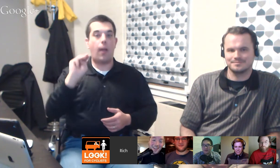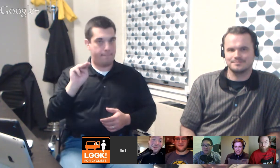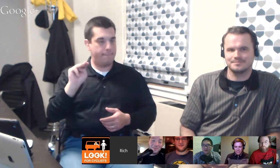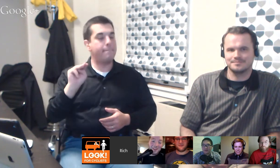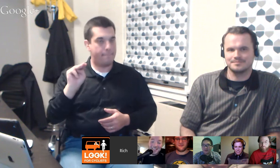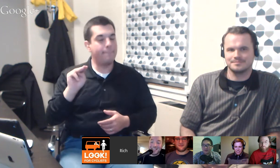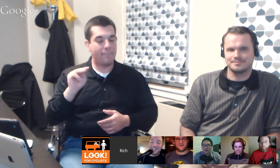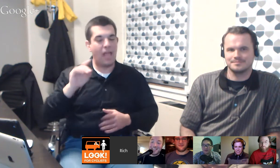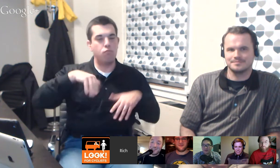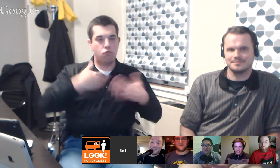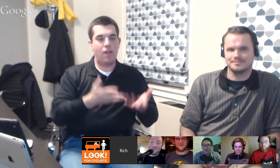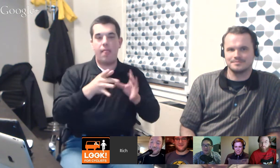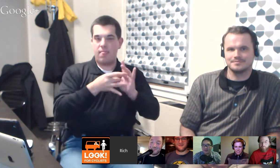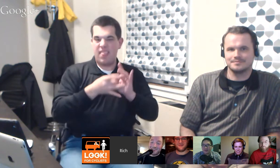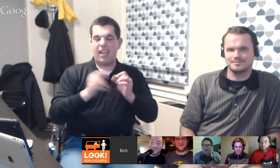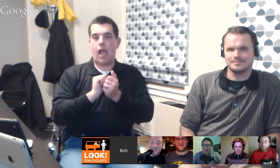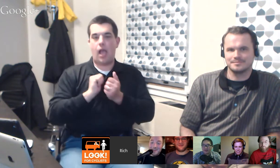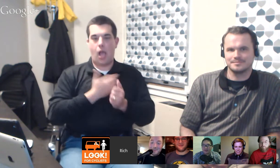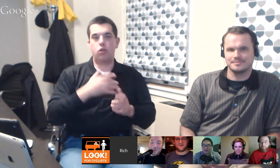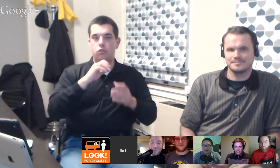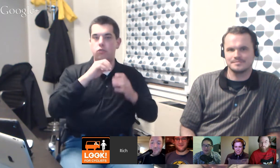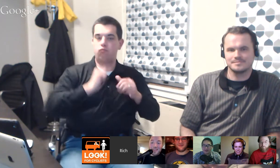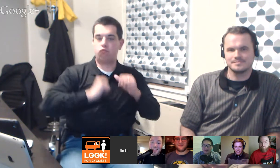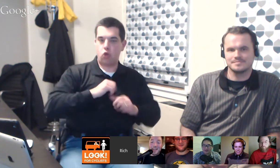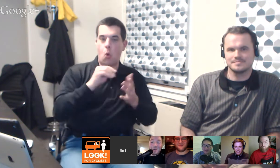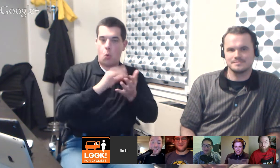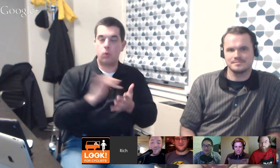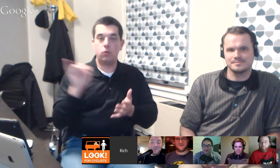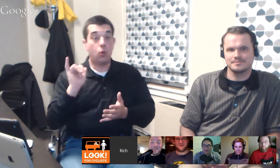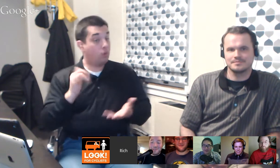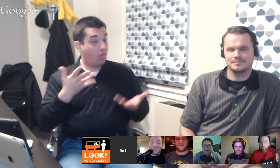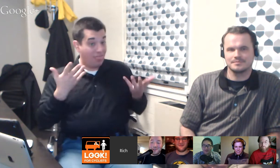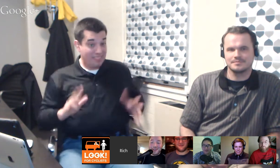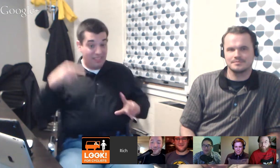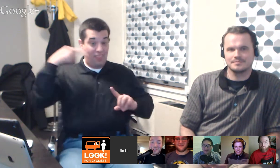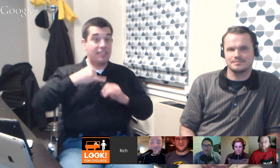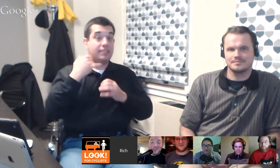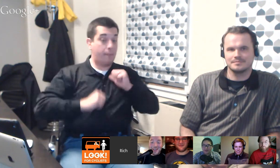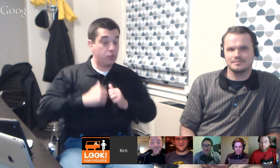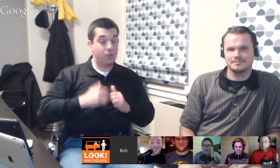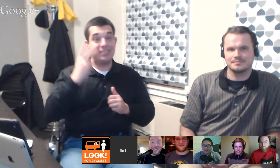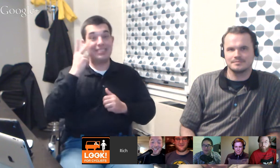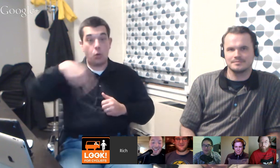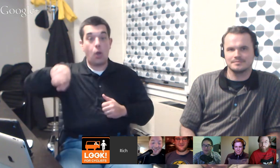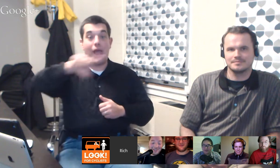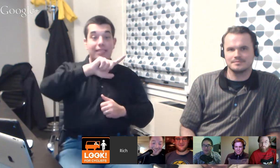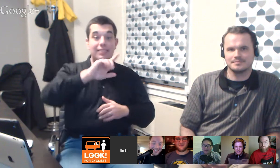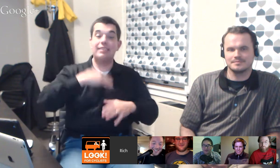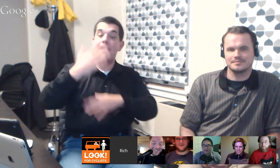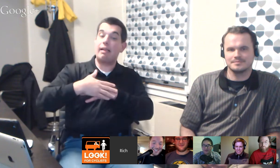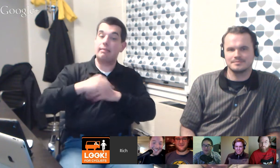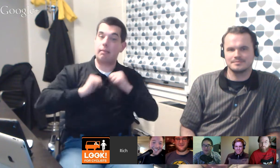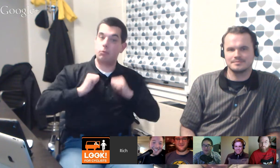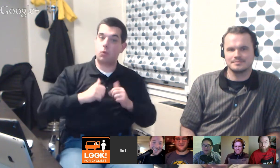gsterp.com, and I'll provide that link in the show notes as well. So that about does it for this episode, and we'll see you guys in the next one.